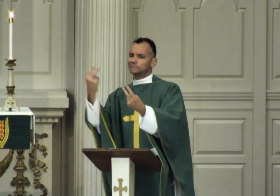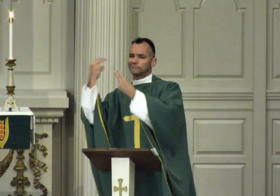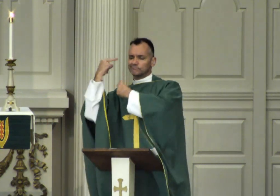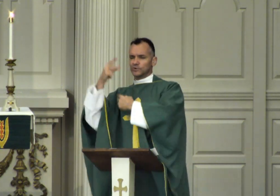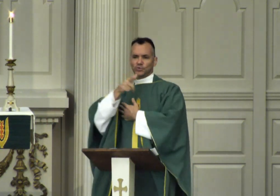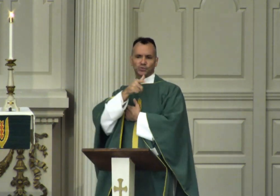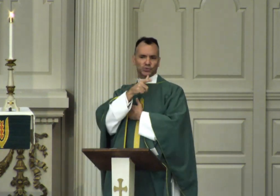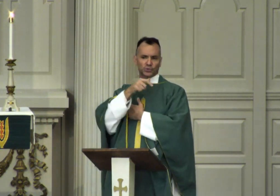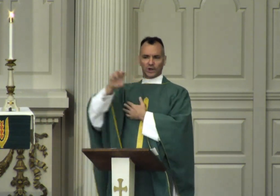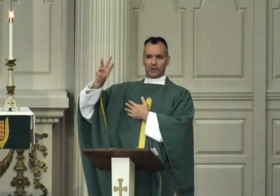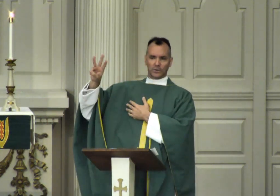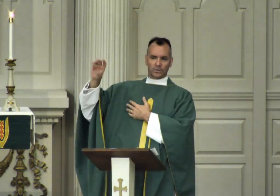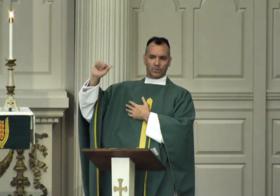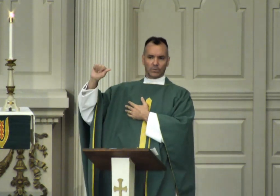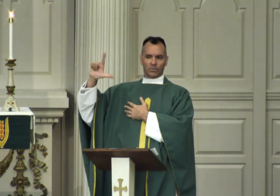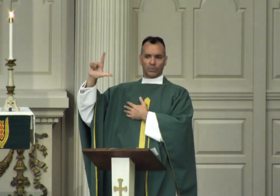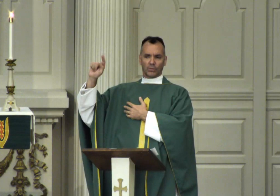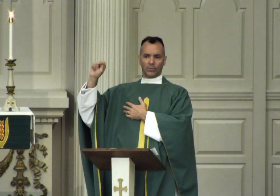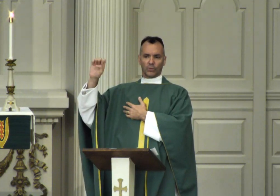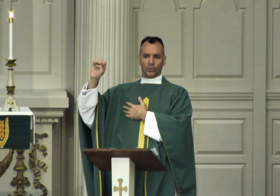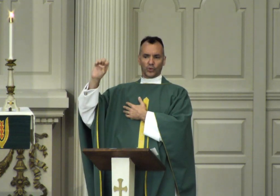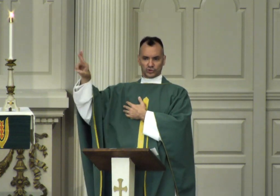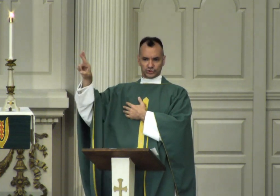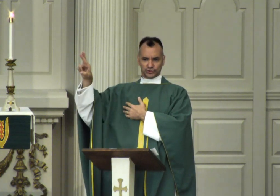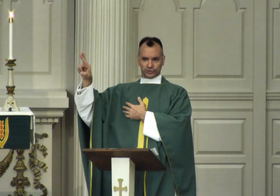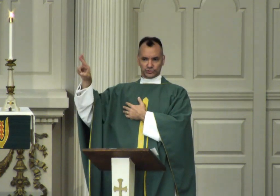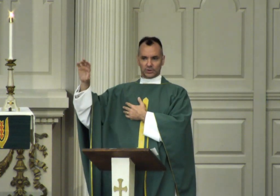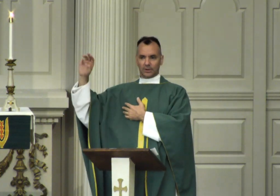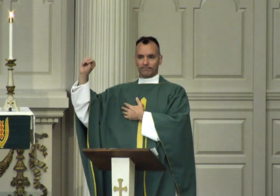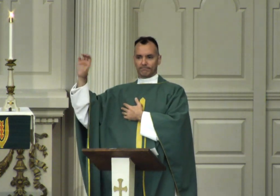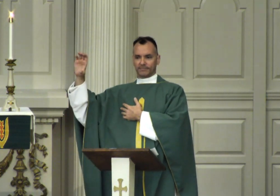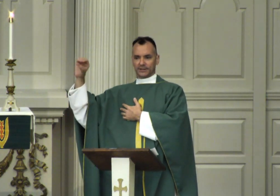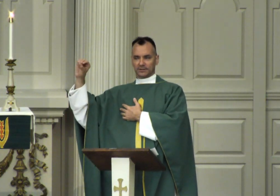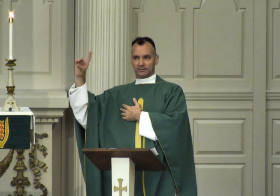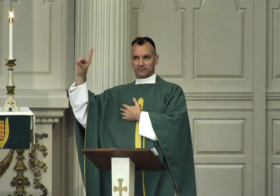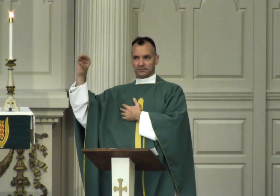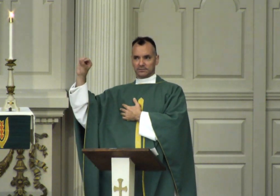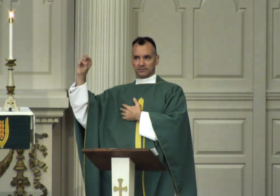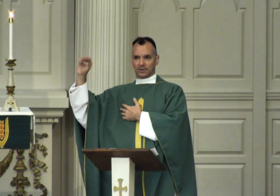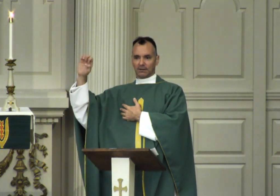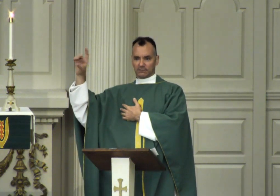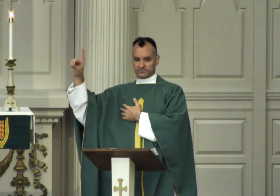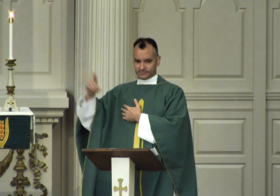Today's Mass is offered for Walter McDonald.